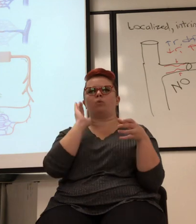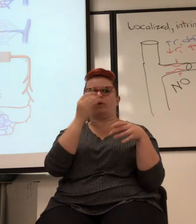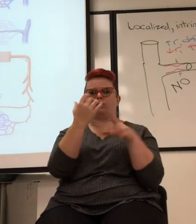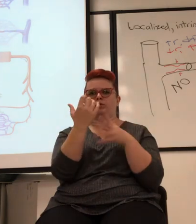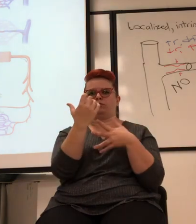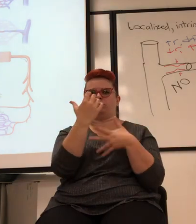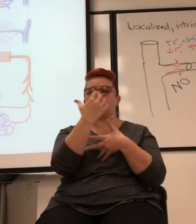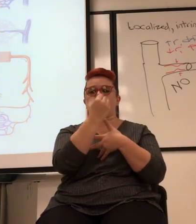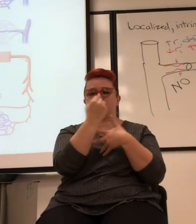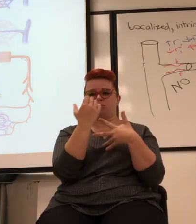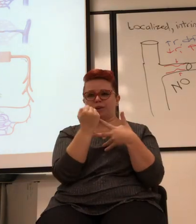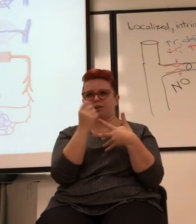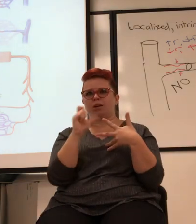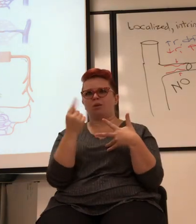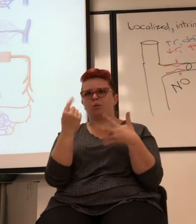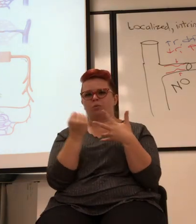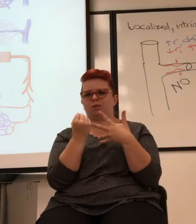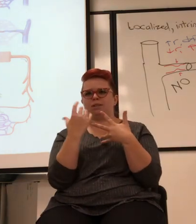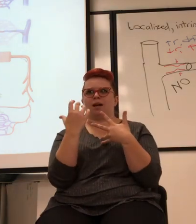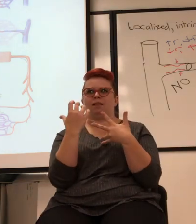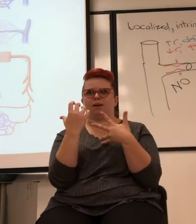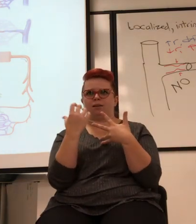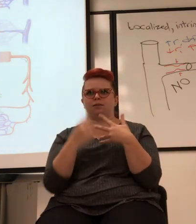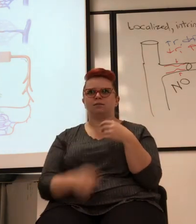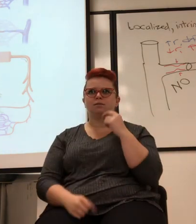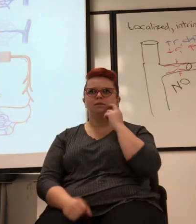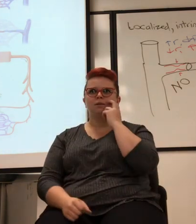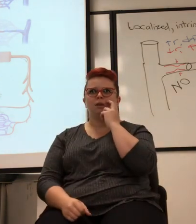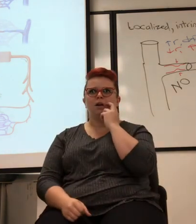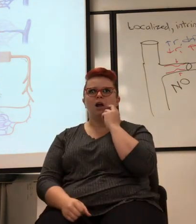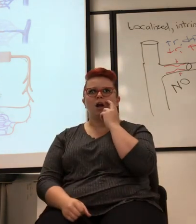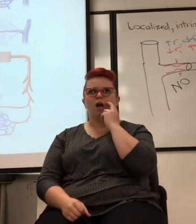one fires in a way where you dilate.